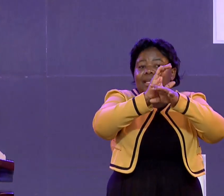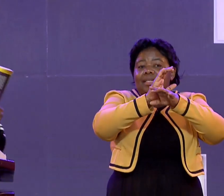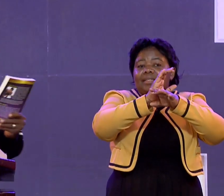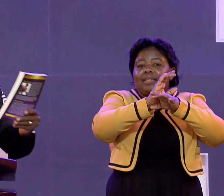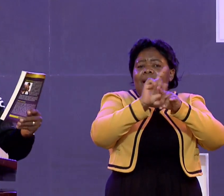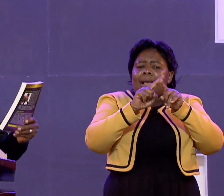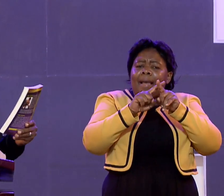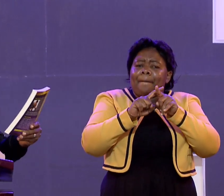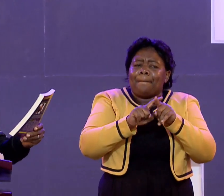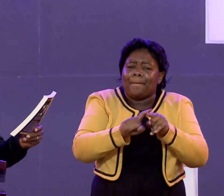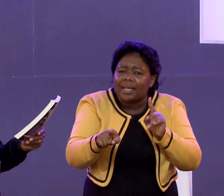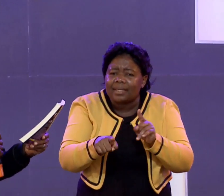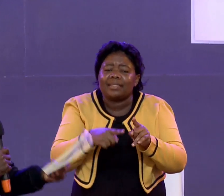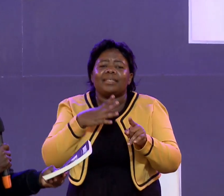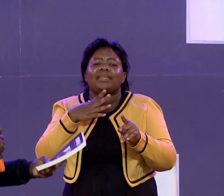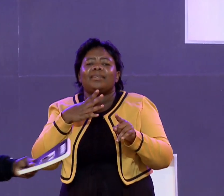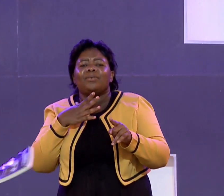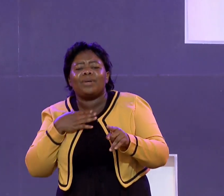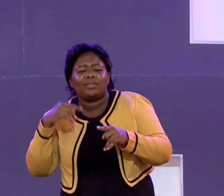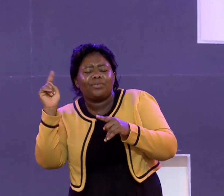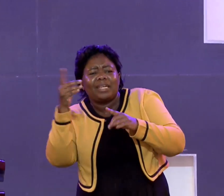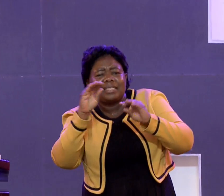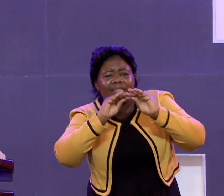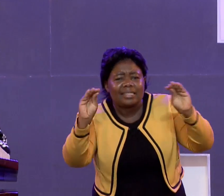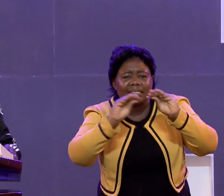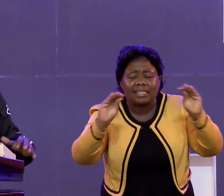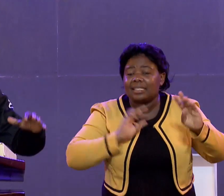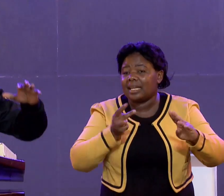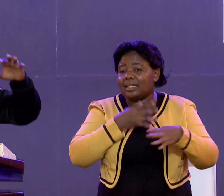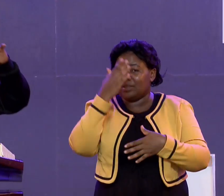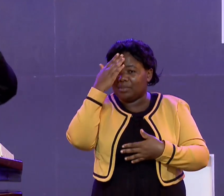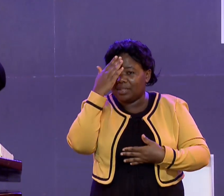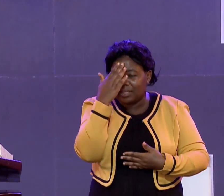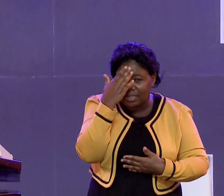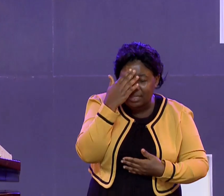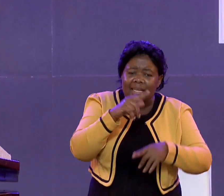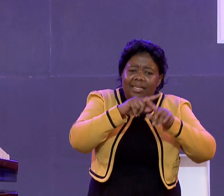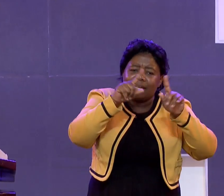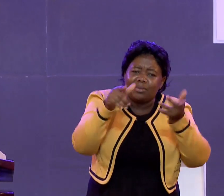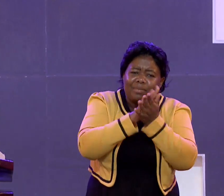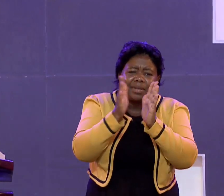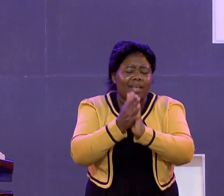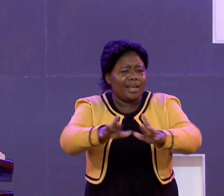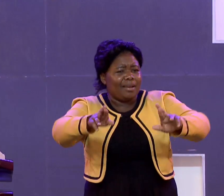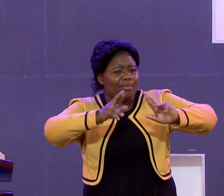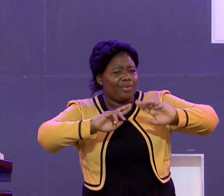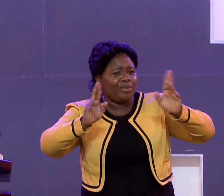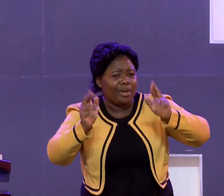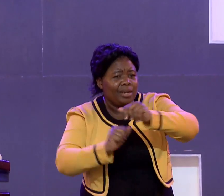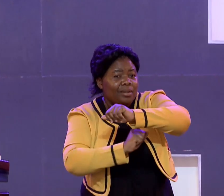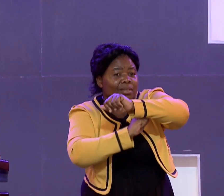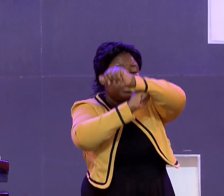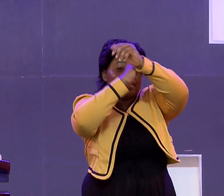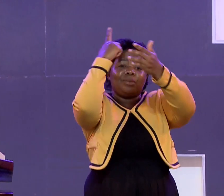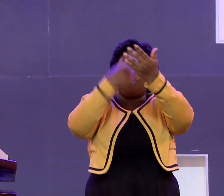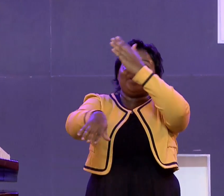Na inga asose kutuigiriza bweto waze. But when he has first taught us humility. Tusolo kubela bete gefokuwa nililecho mkama chari tamu na kuzafi. We